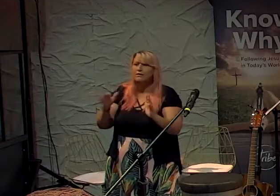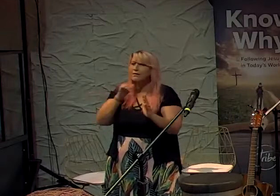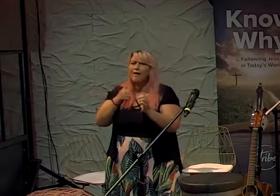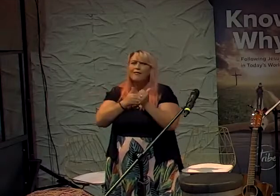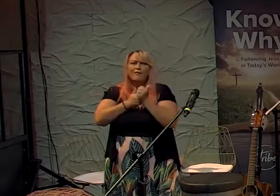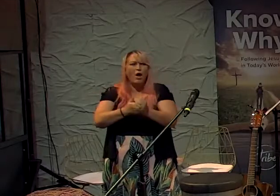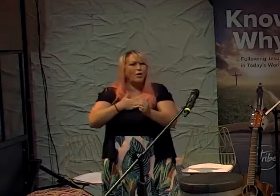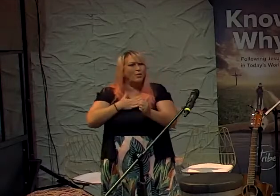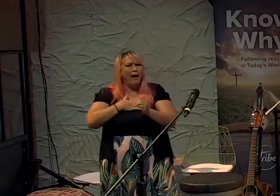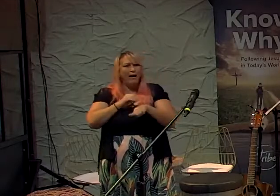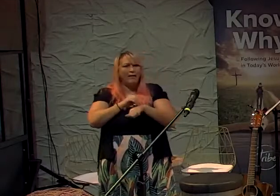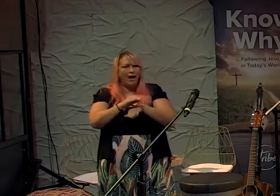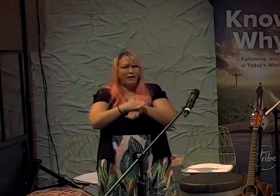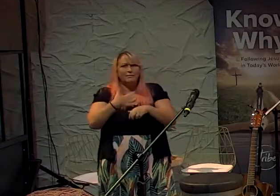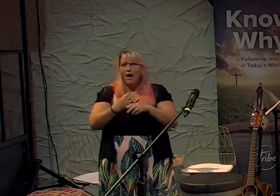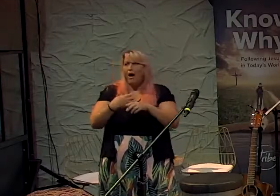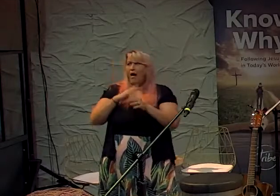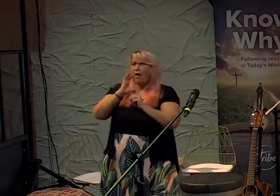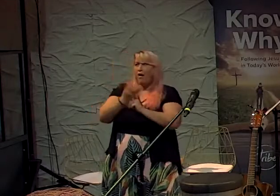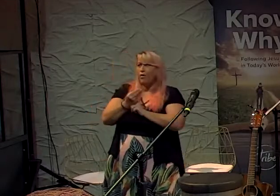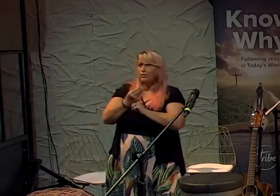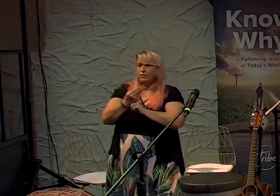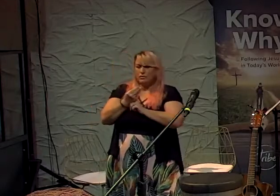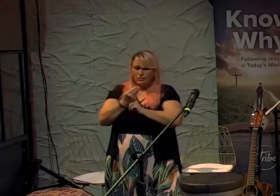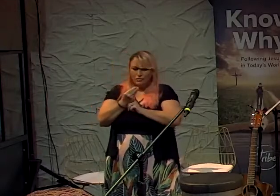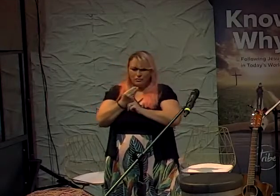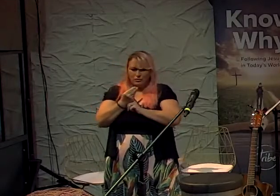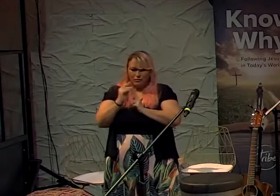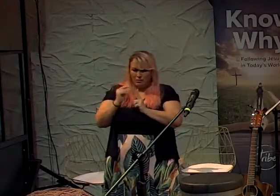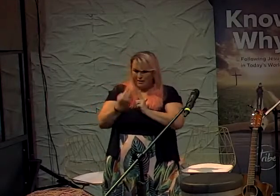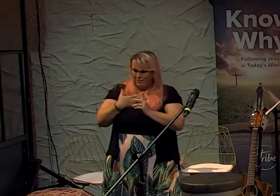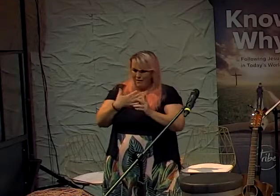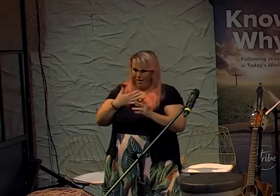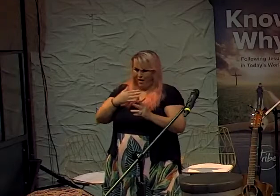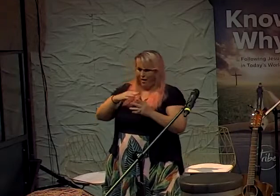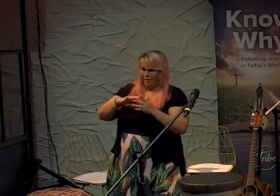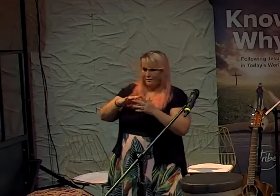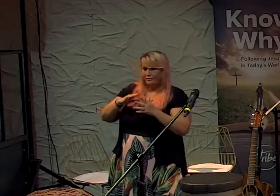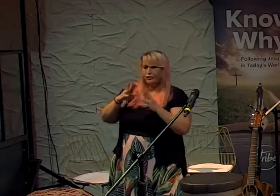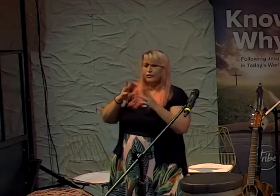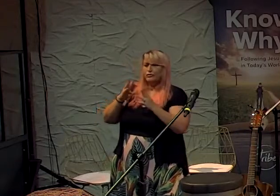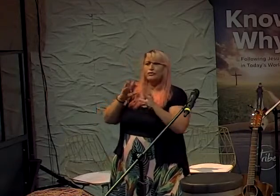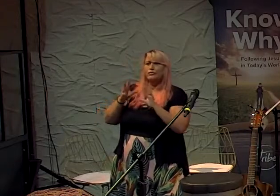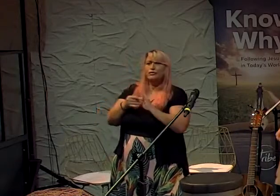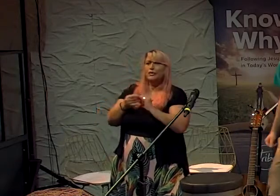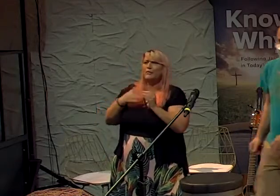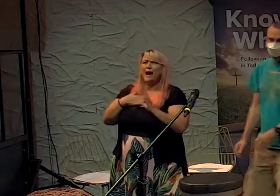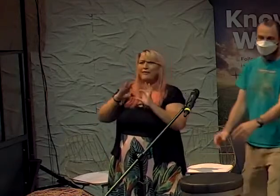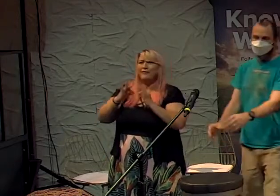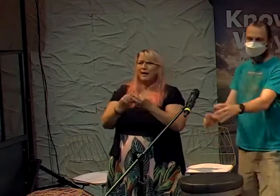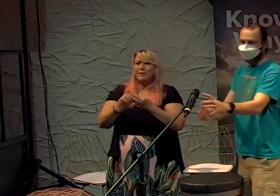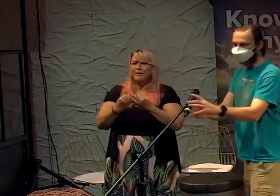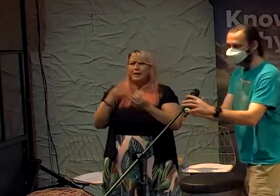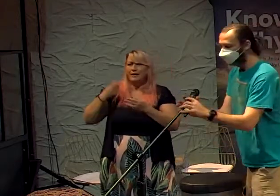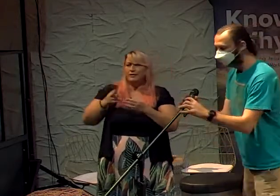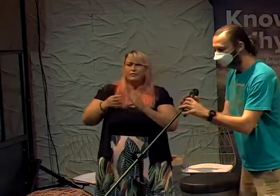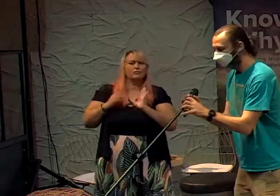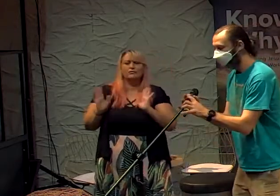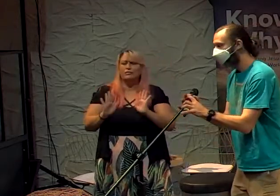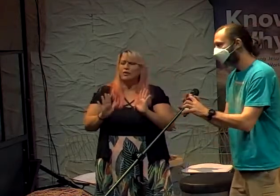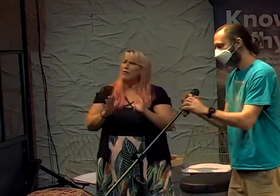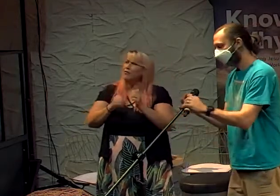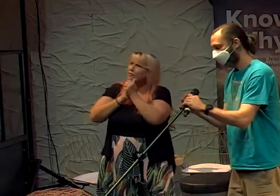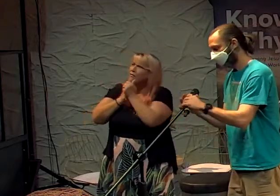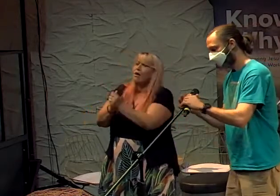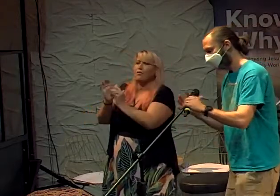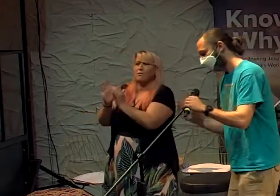my own advice in my own cultural context, in my own origin story, in my own family, but just stick with the Bible and only the